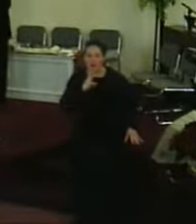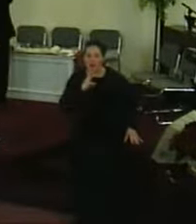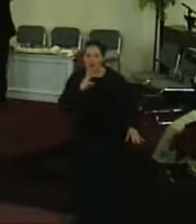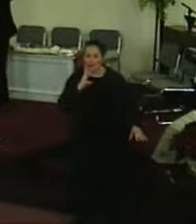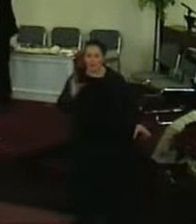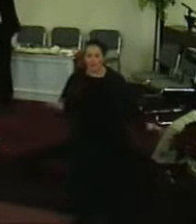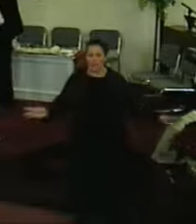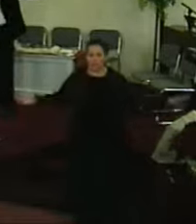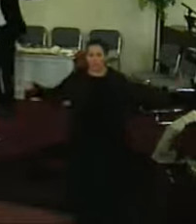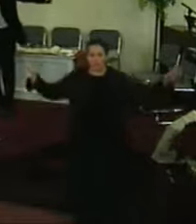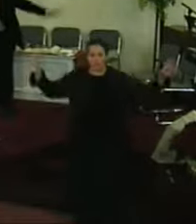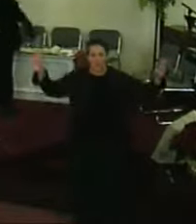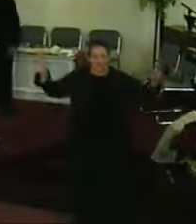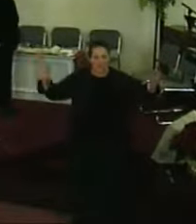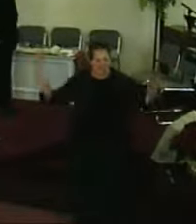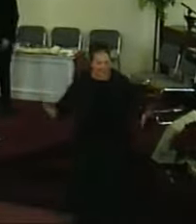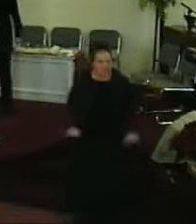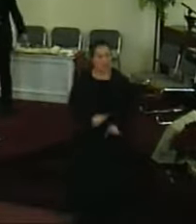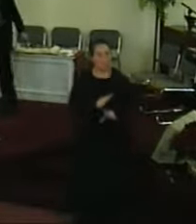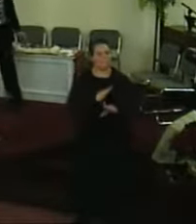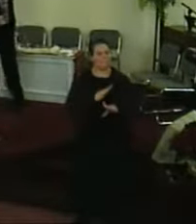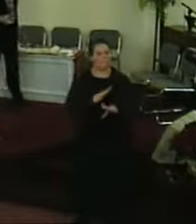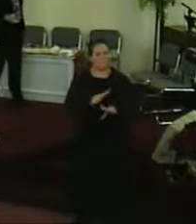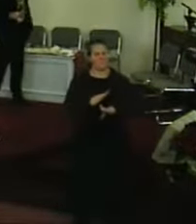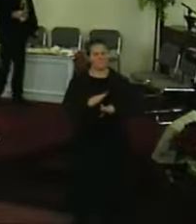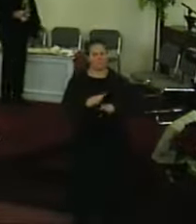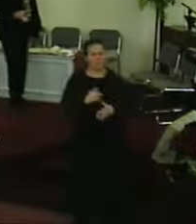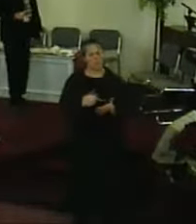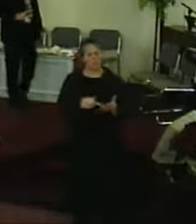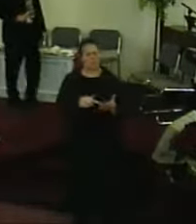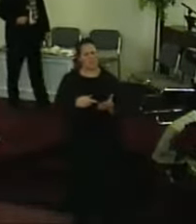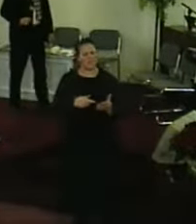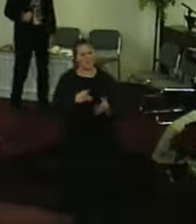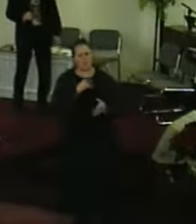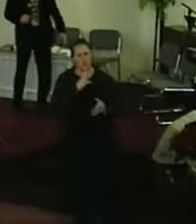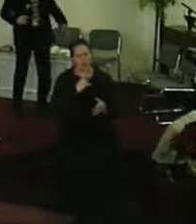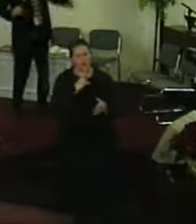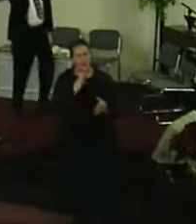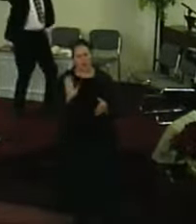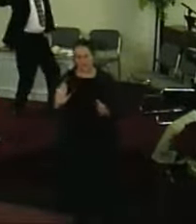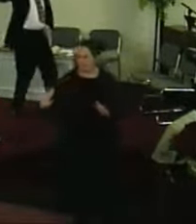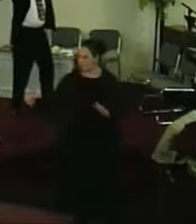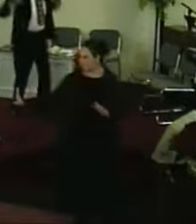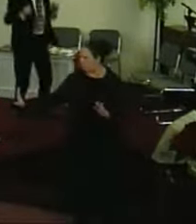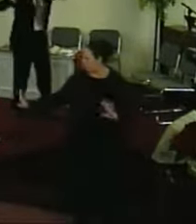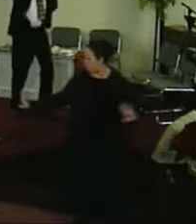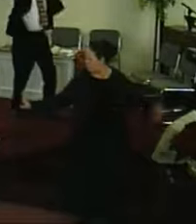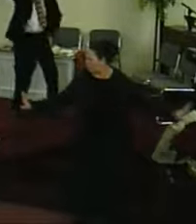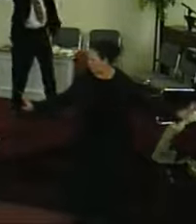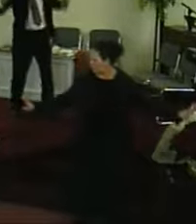And what if that water was so far apart that here you are,